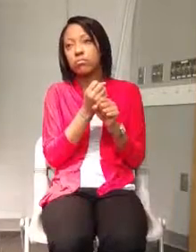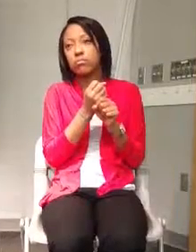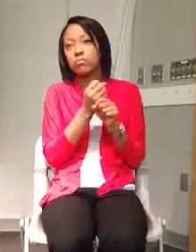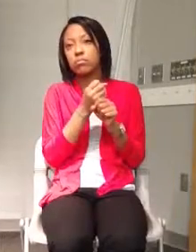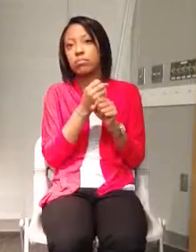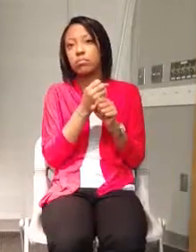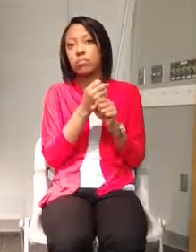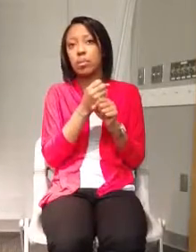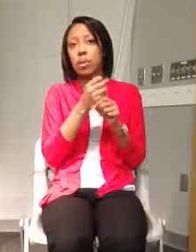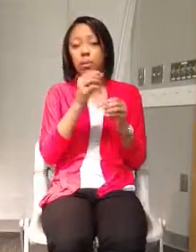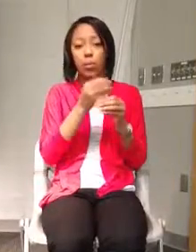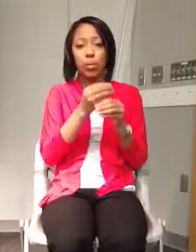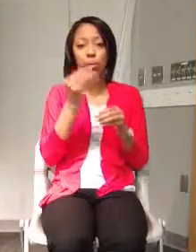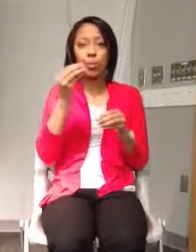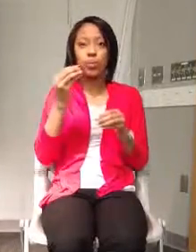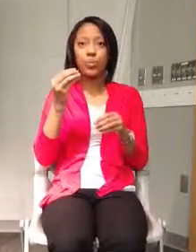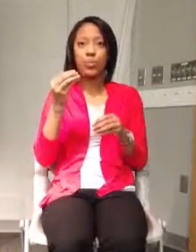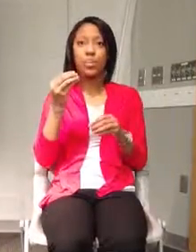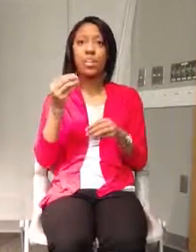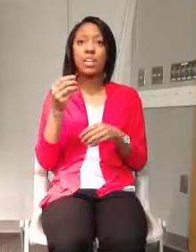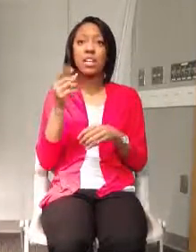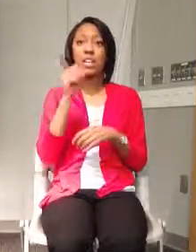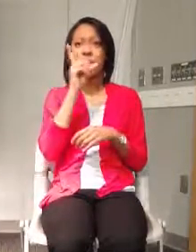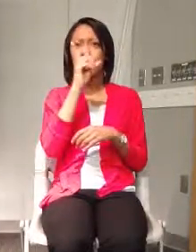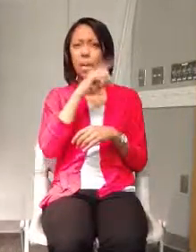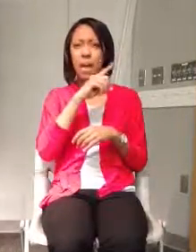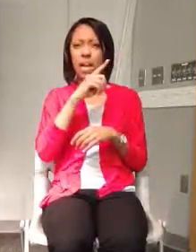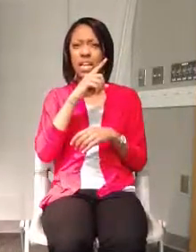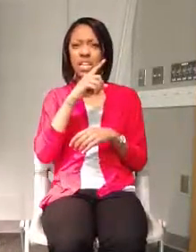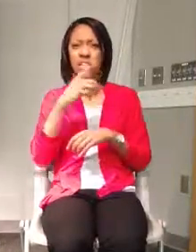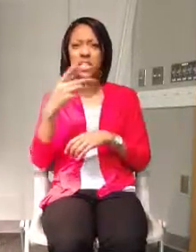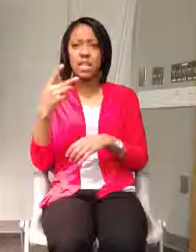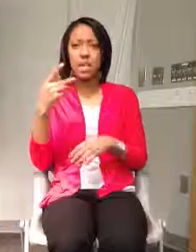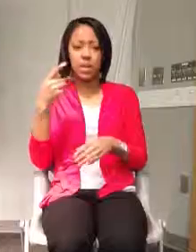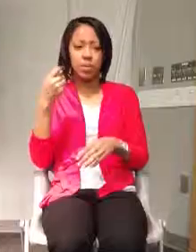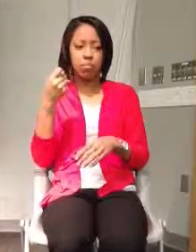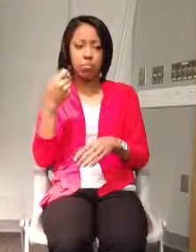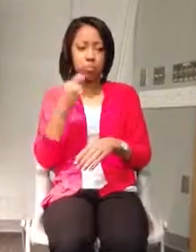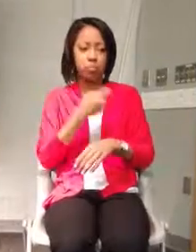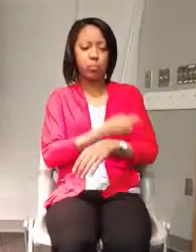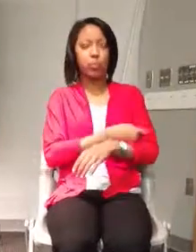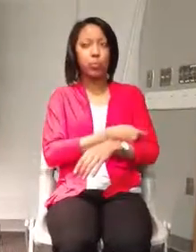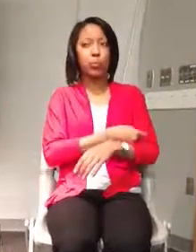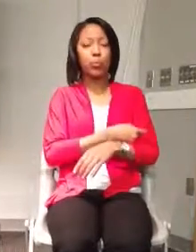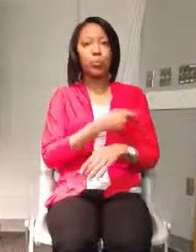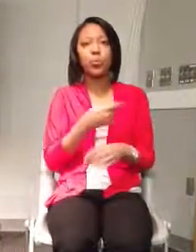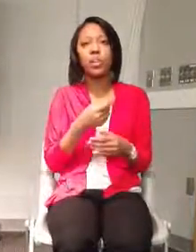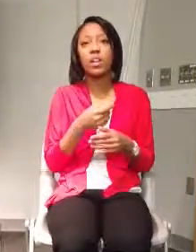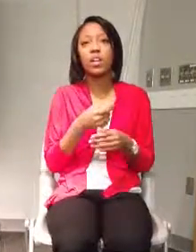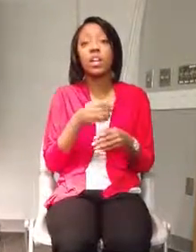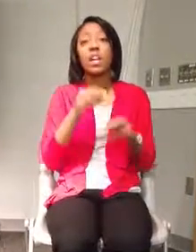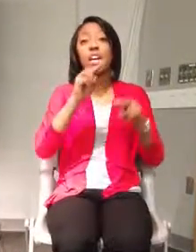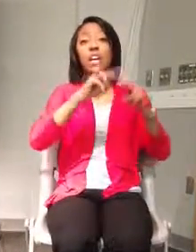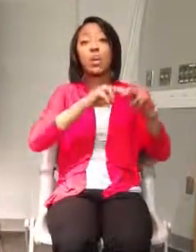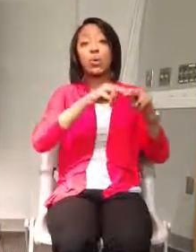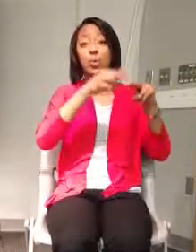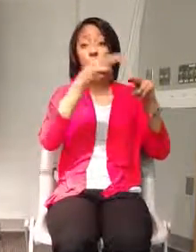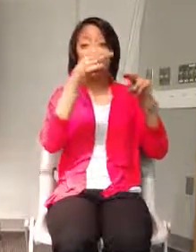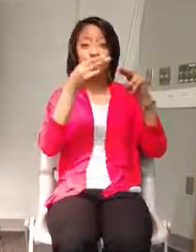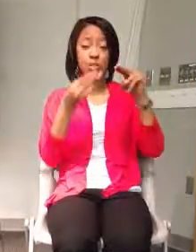don't inject them, they feed the mice this compound, it actually reduces the size of colon